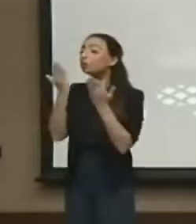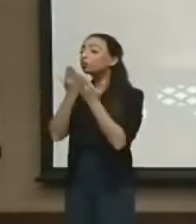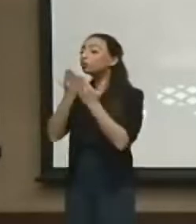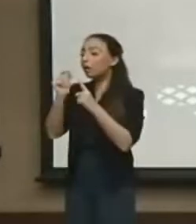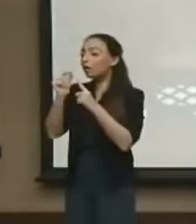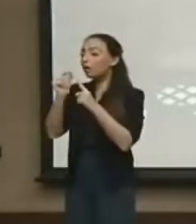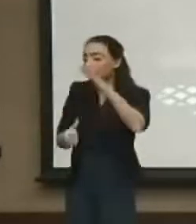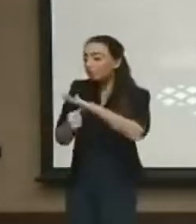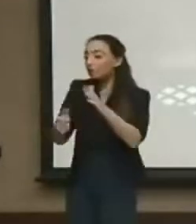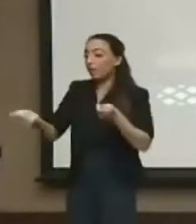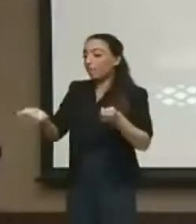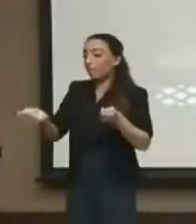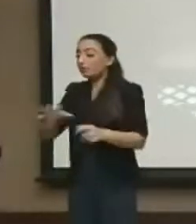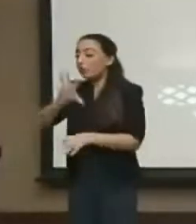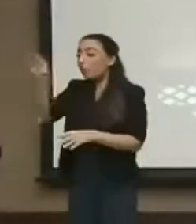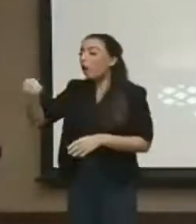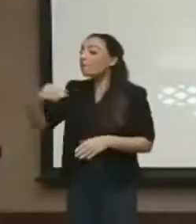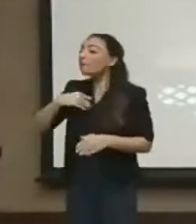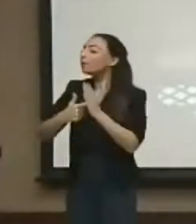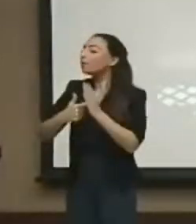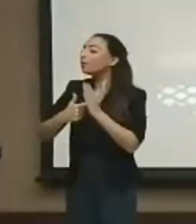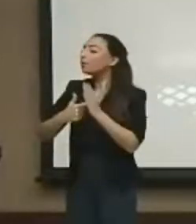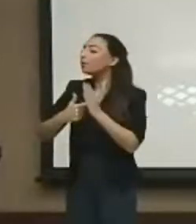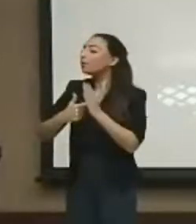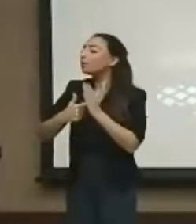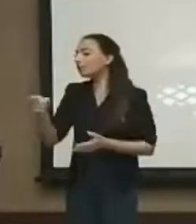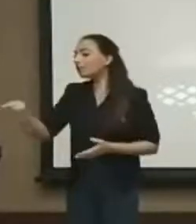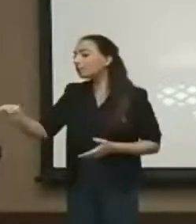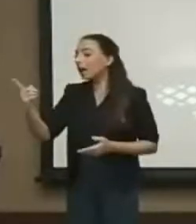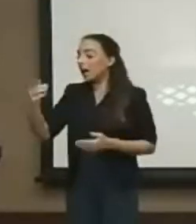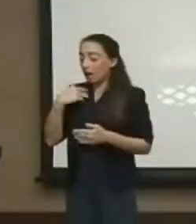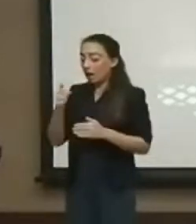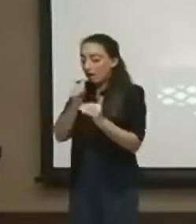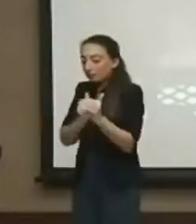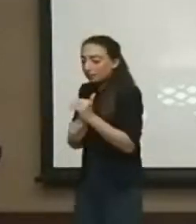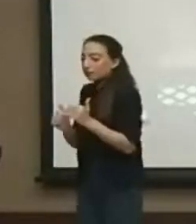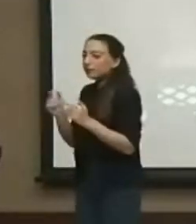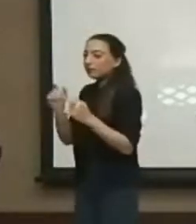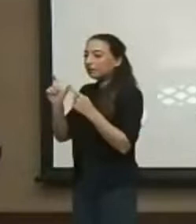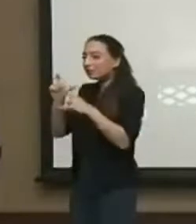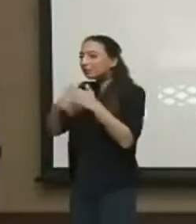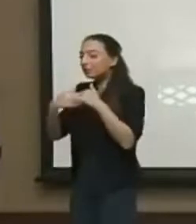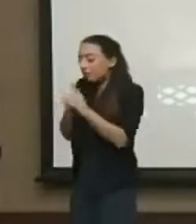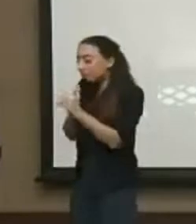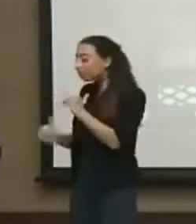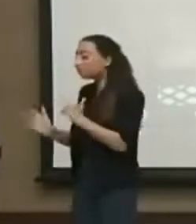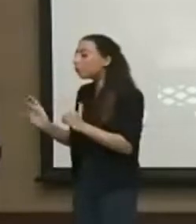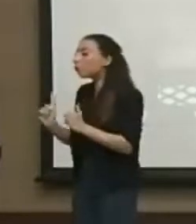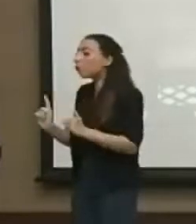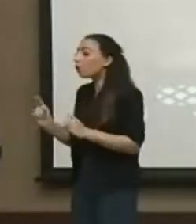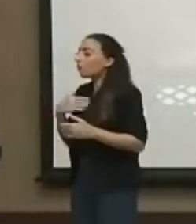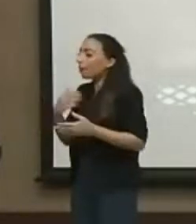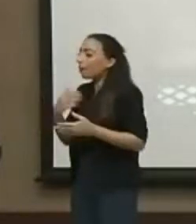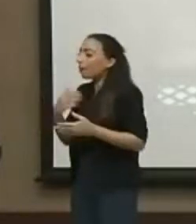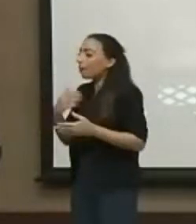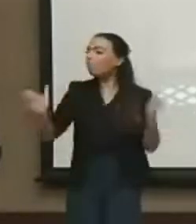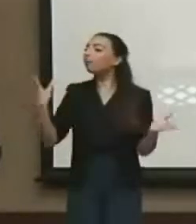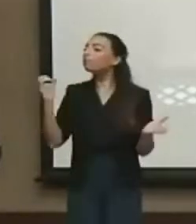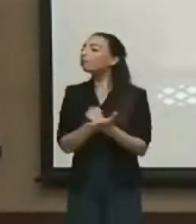show that this is not something that you need to hide. This is equally valuable. This is something actually,